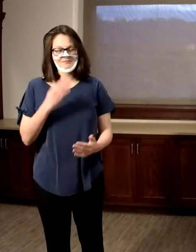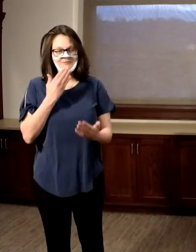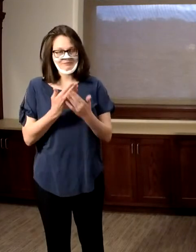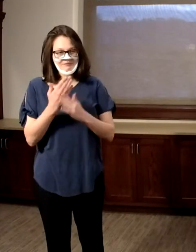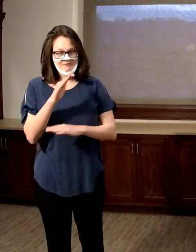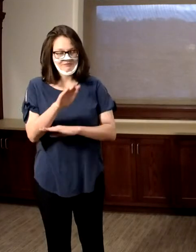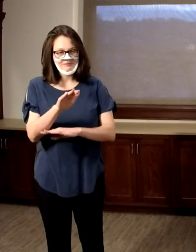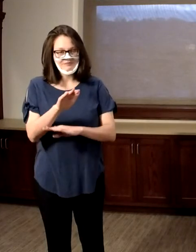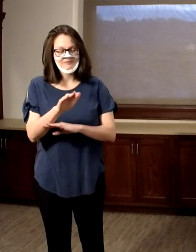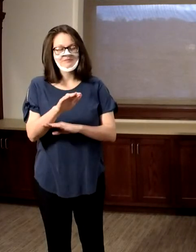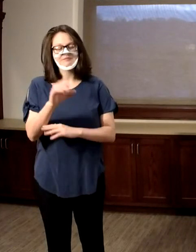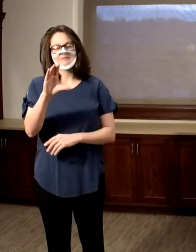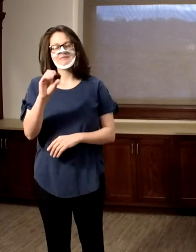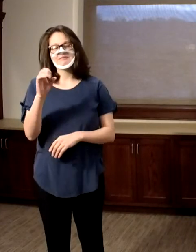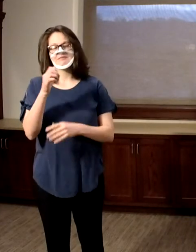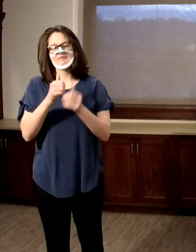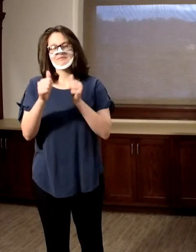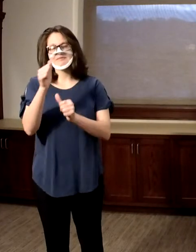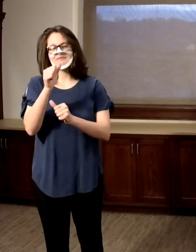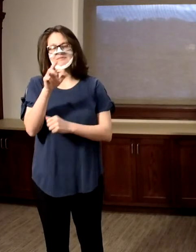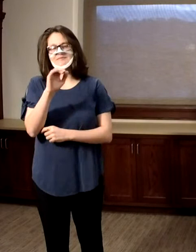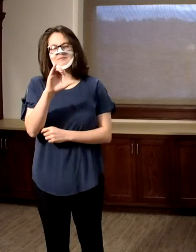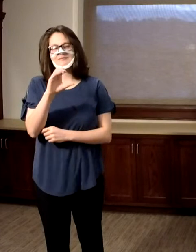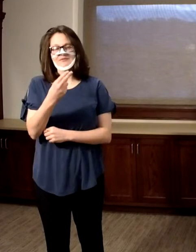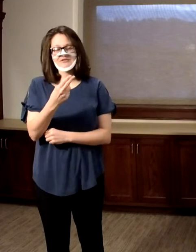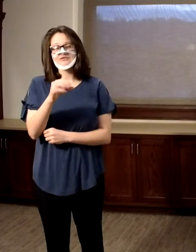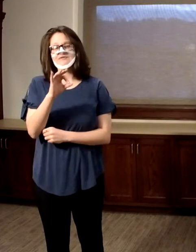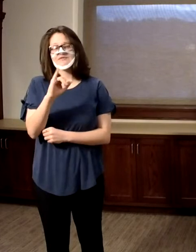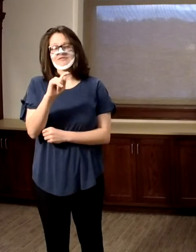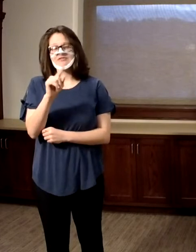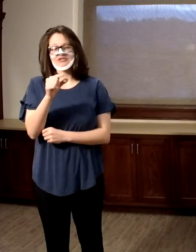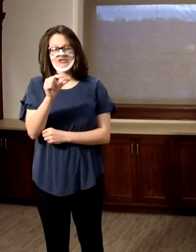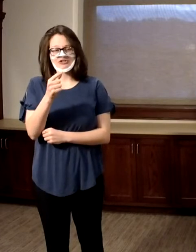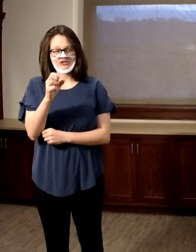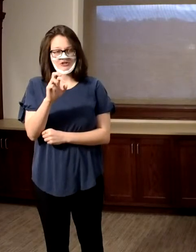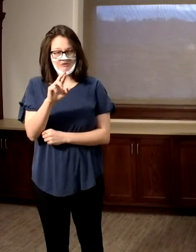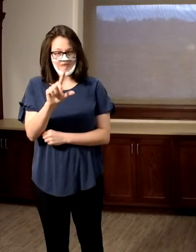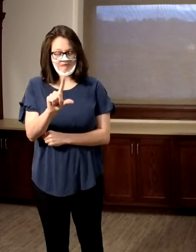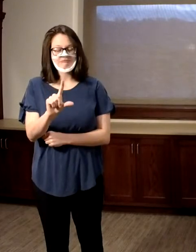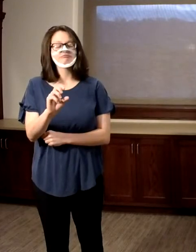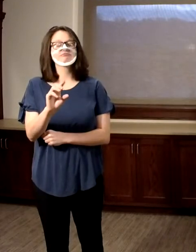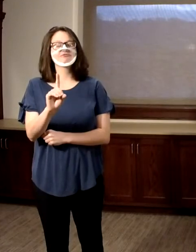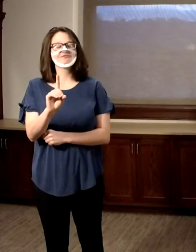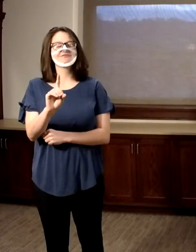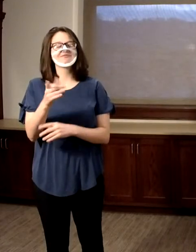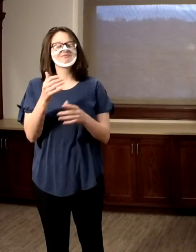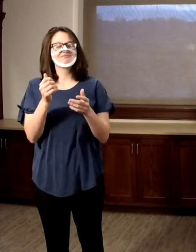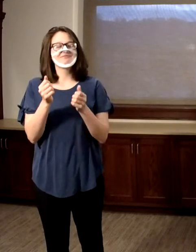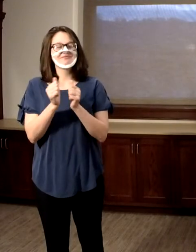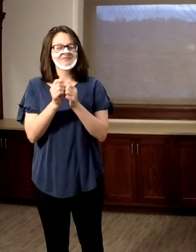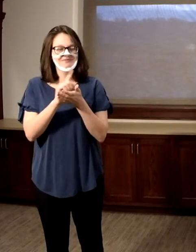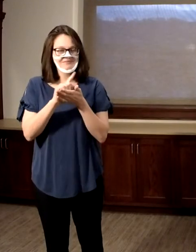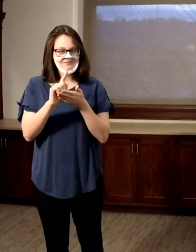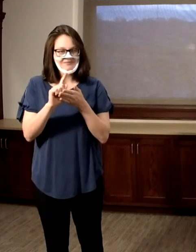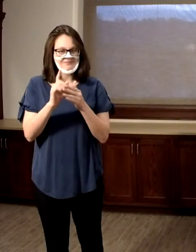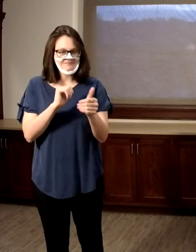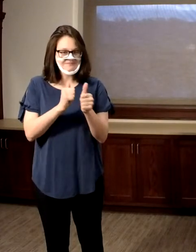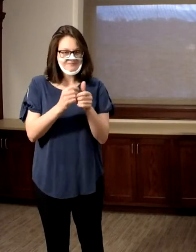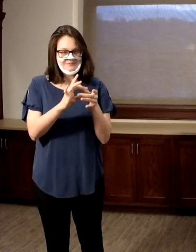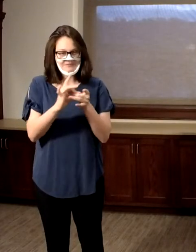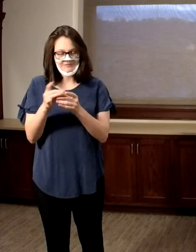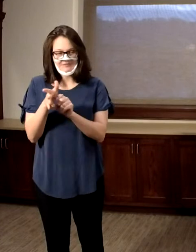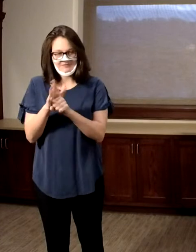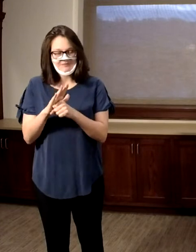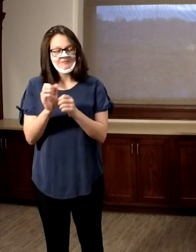Good afternoon. County Executive Rich Fitzgerald here with the weekly update on weekly briefing on COVID-19 with Dr.